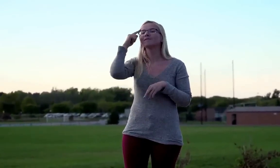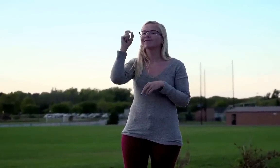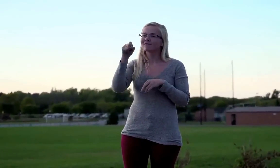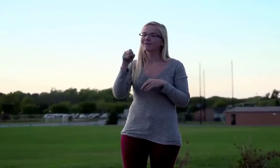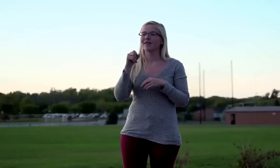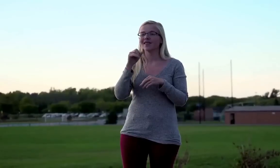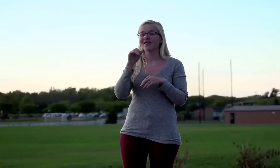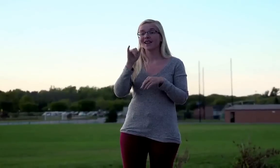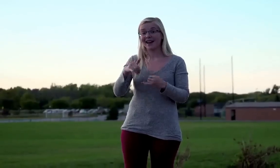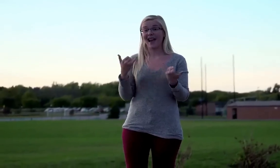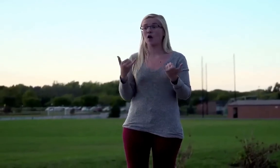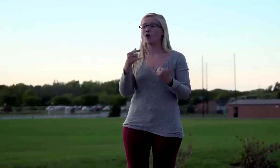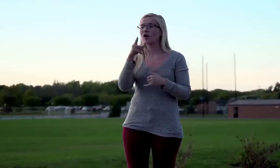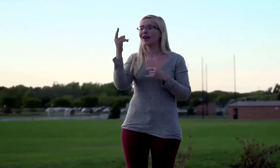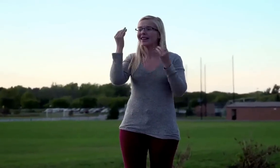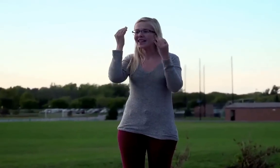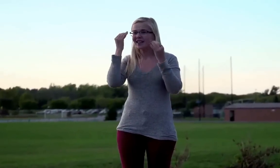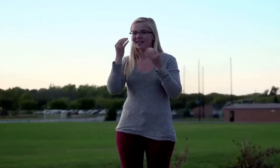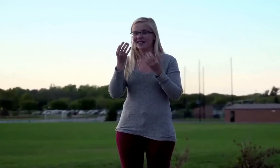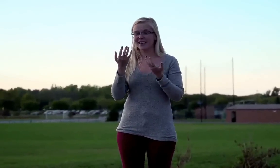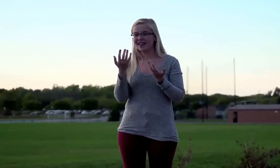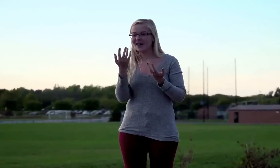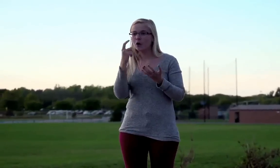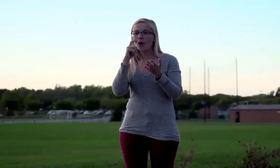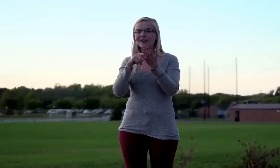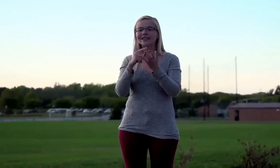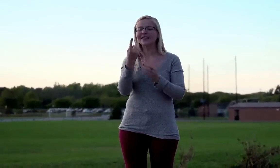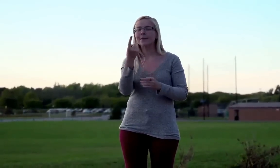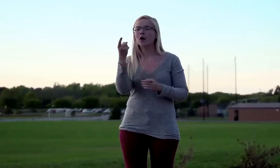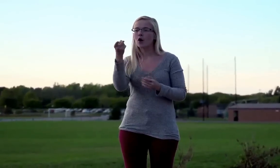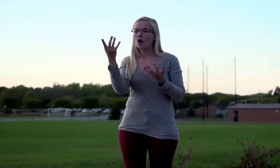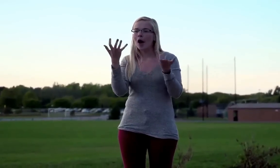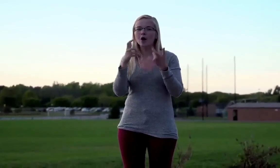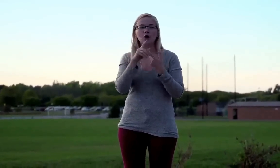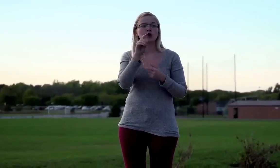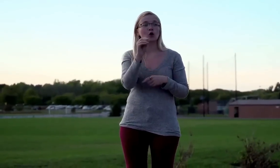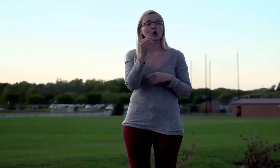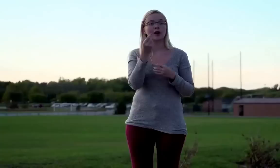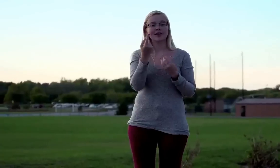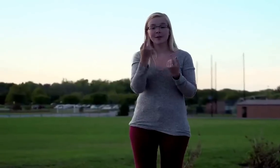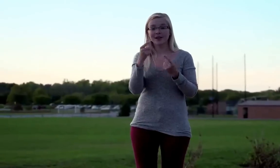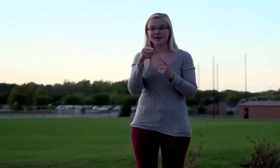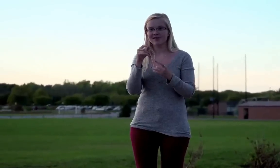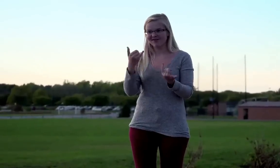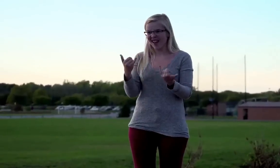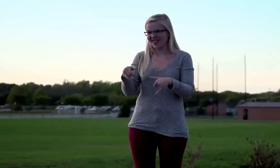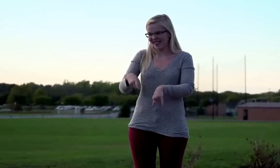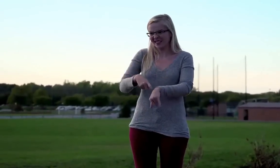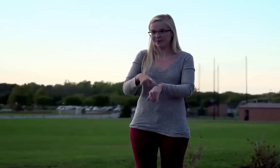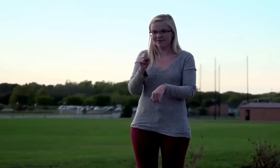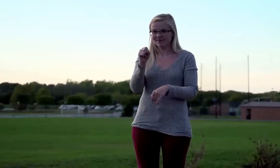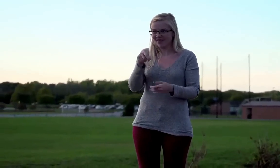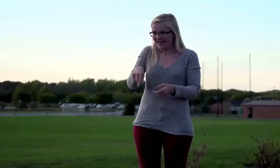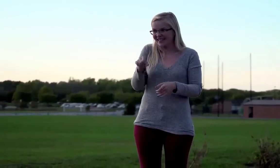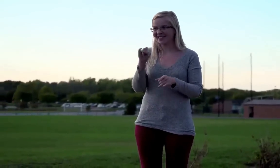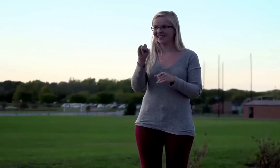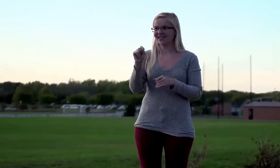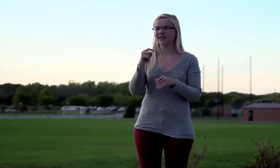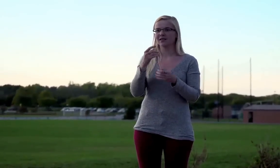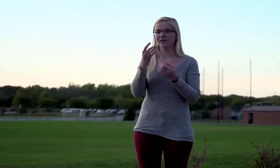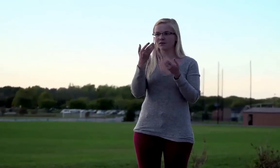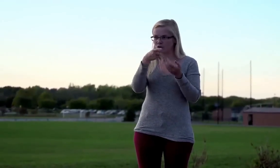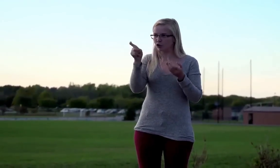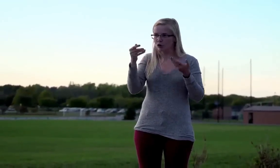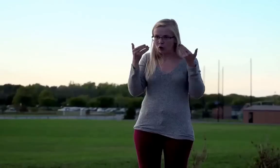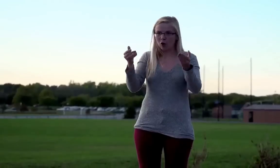Student leaders, when we think of those people, when you think about being a leader, this is the time. This